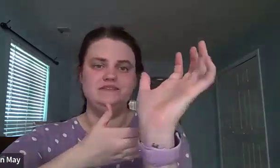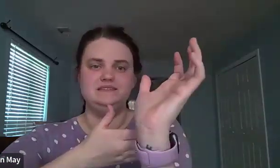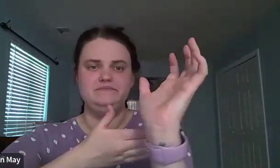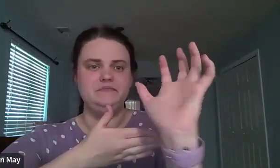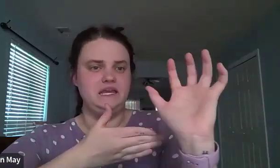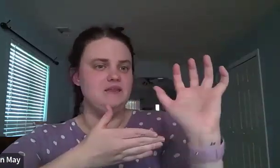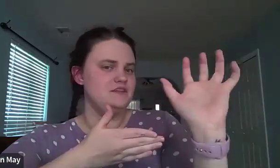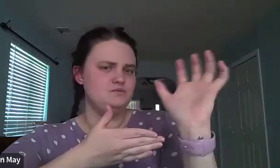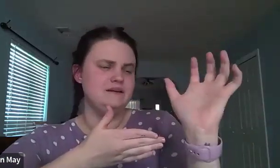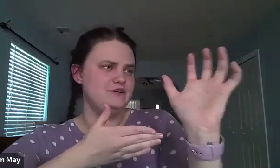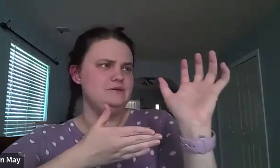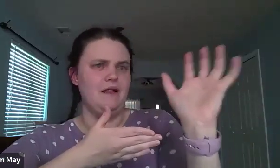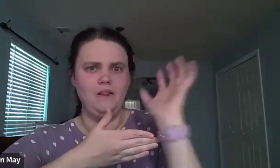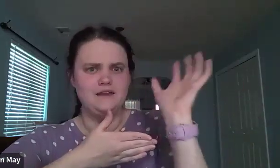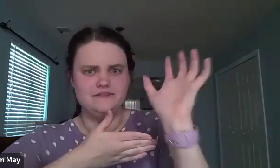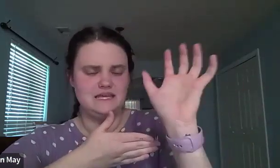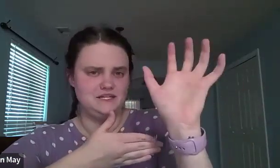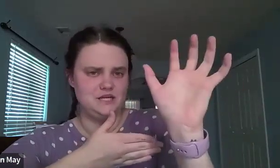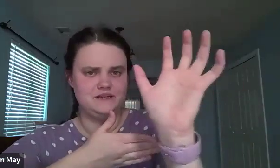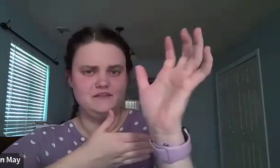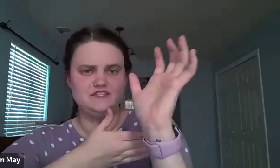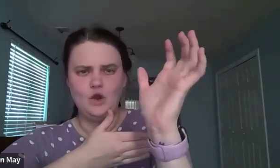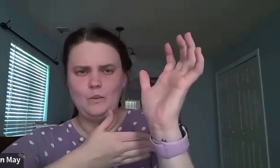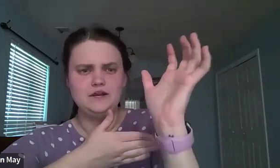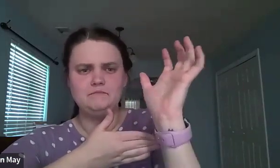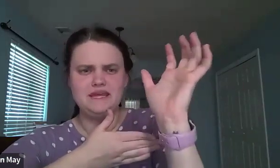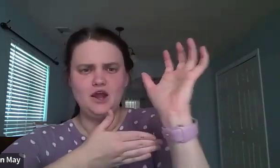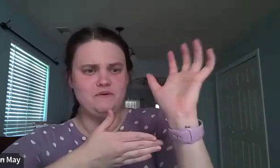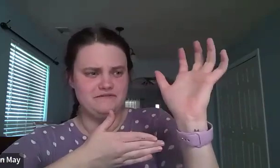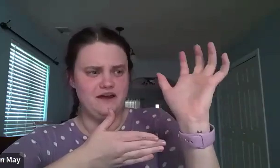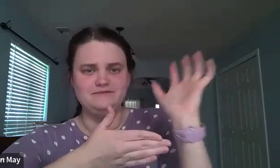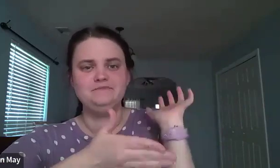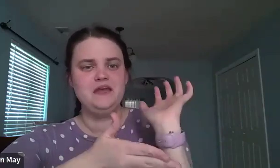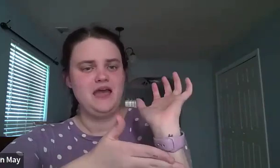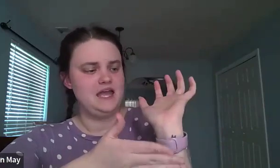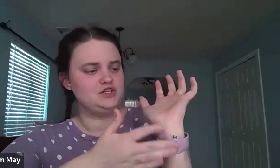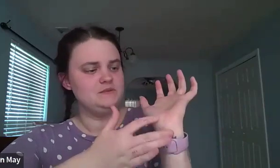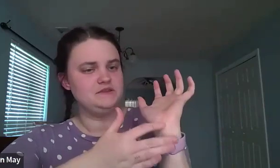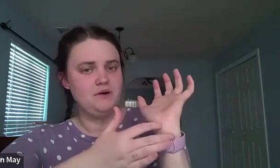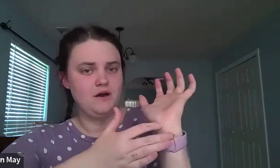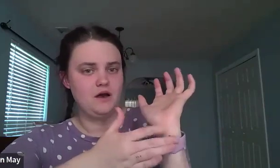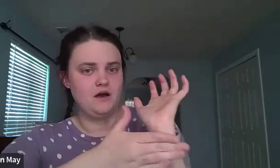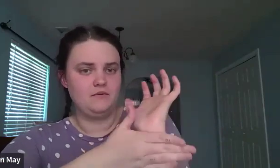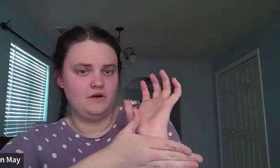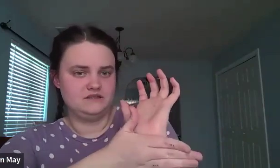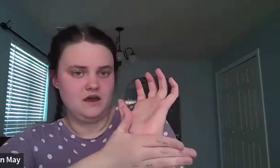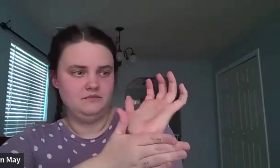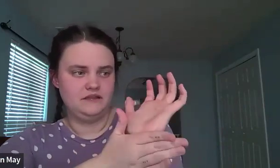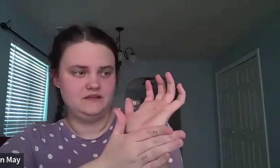this, again, this weird, we're doing a lot of this hand shape tonight, this weird bent open five. And you're going to put the palm on top like